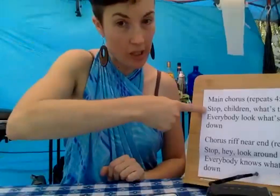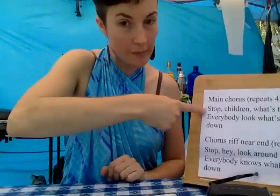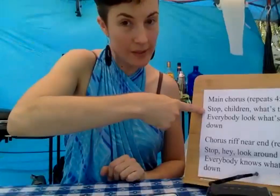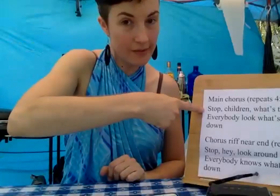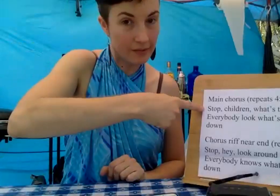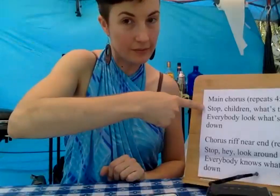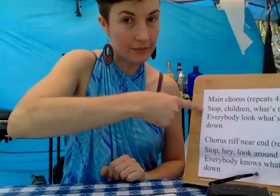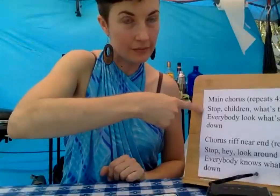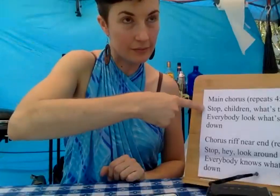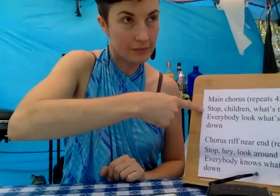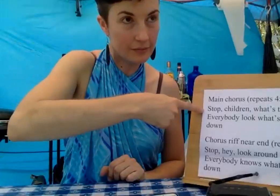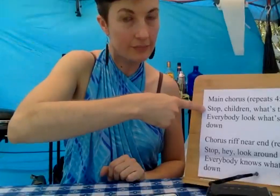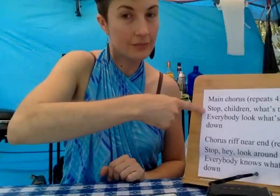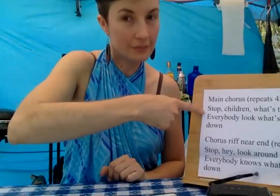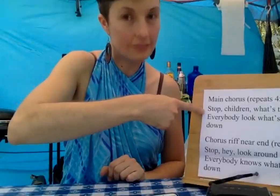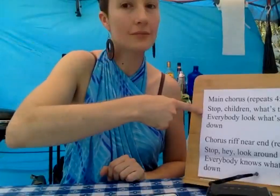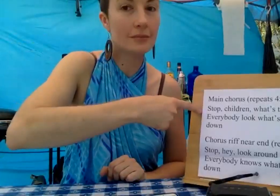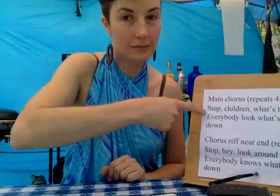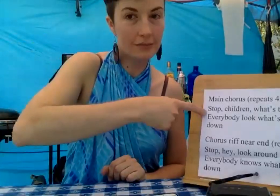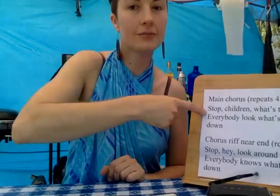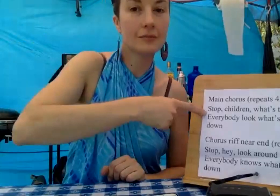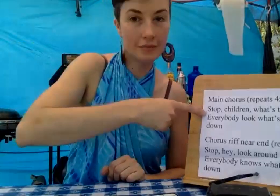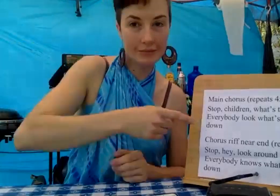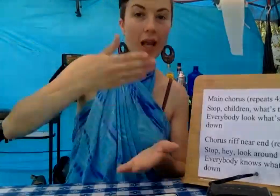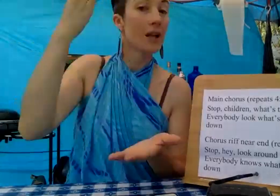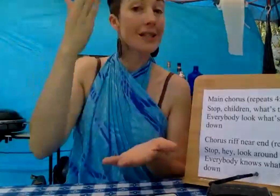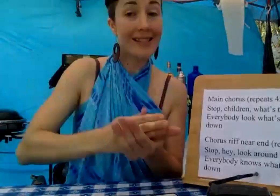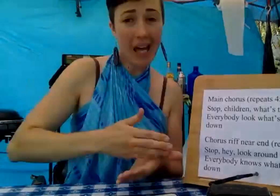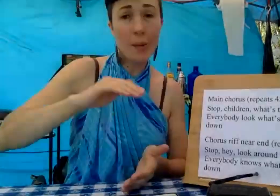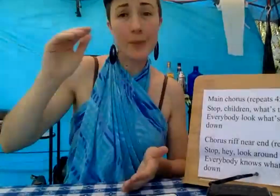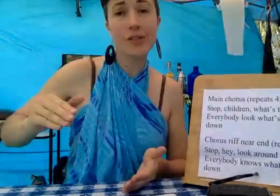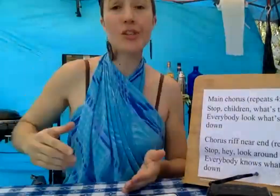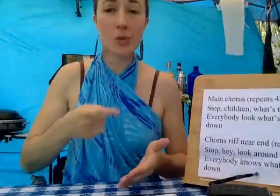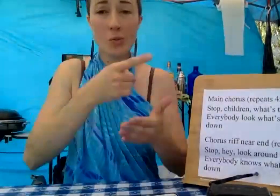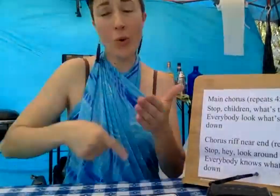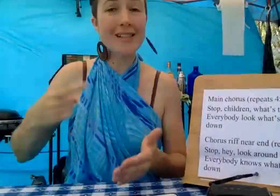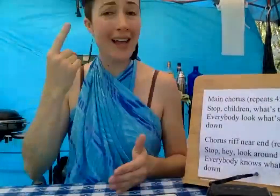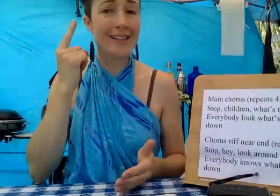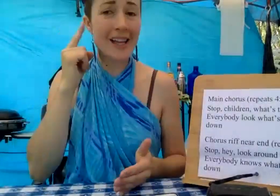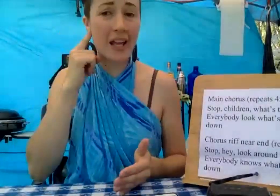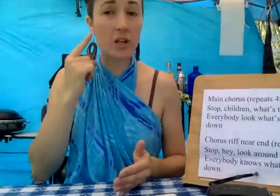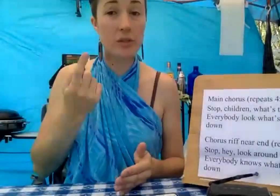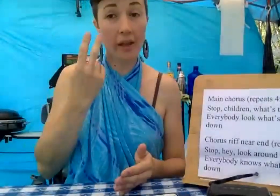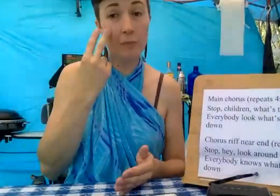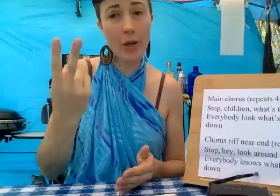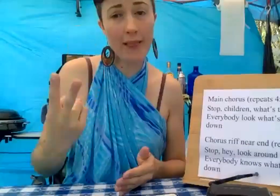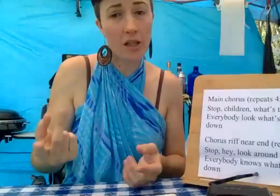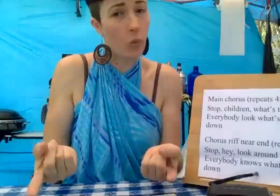the man come and take you away. We better stop. Children, what's that sound? Everybody look